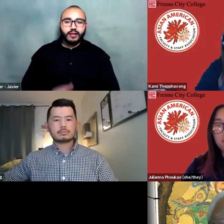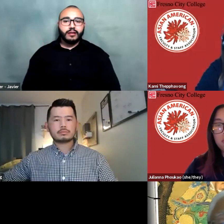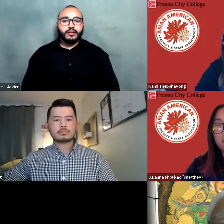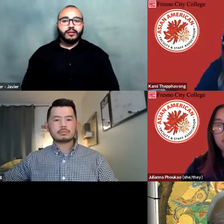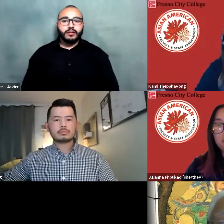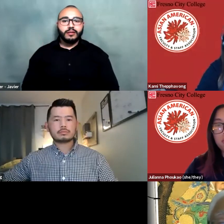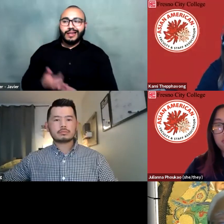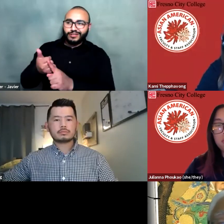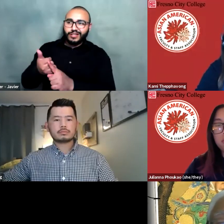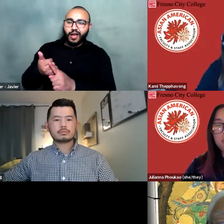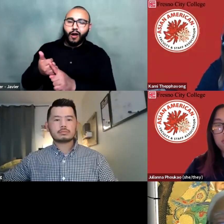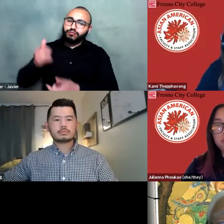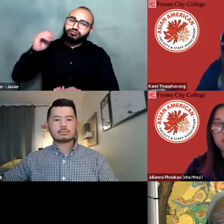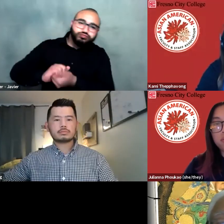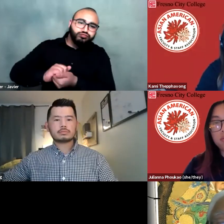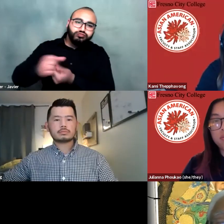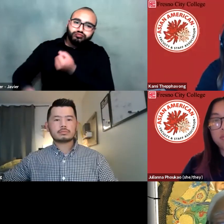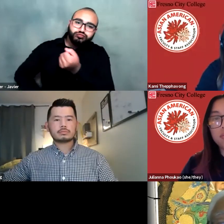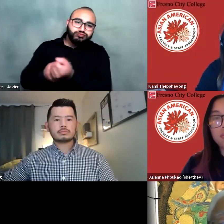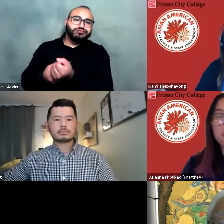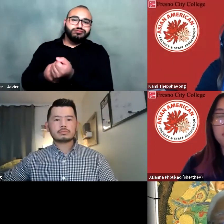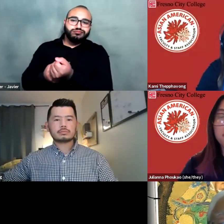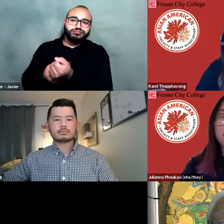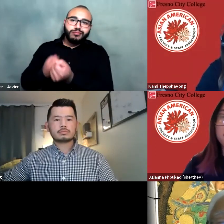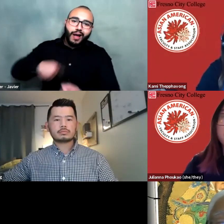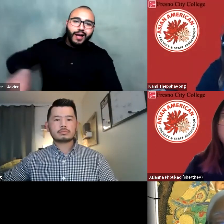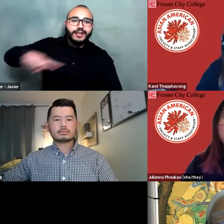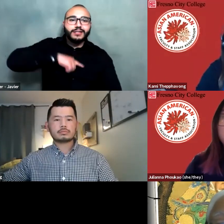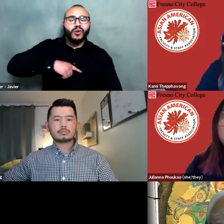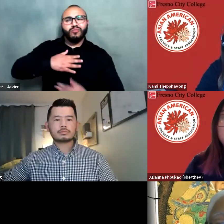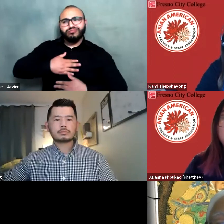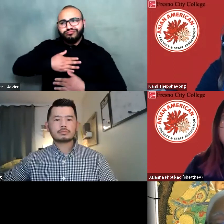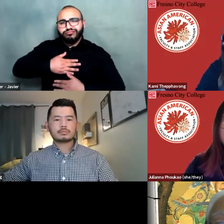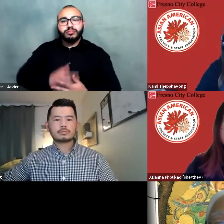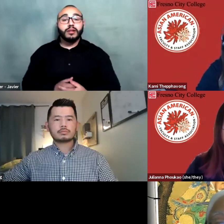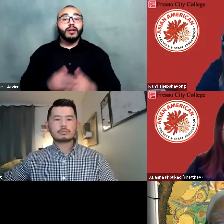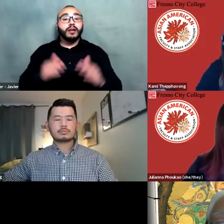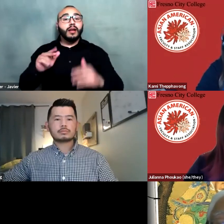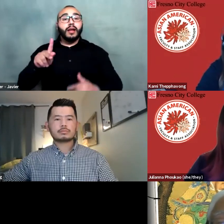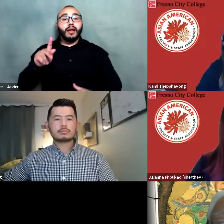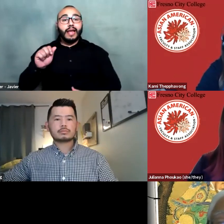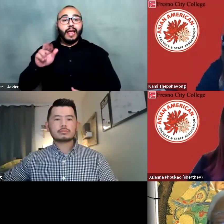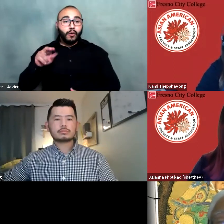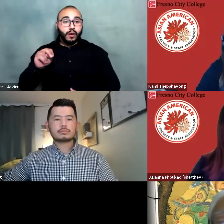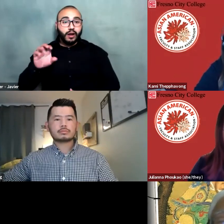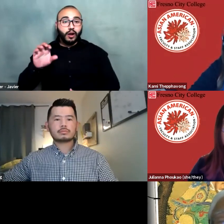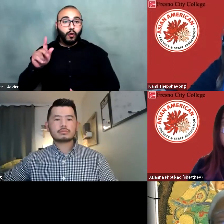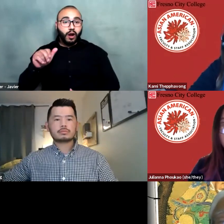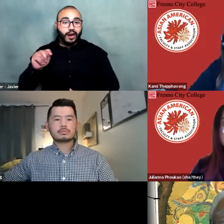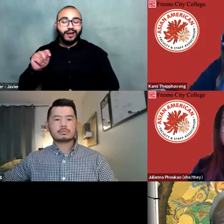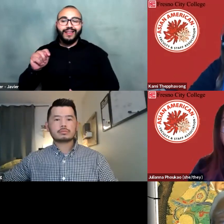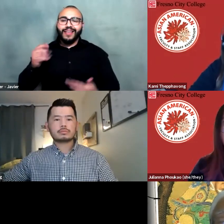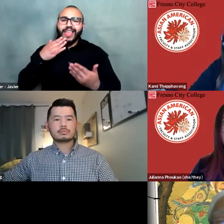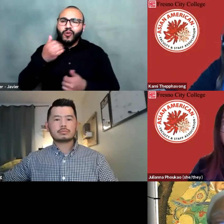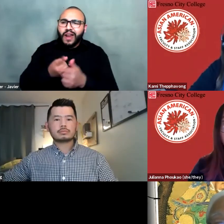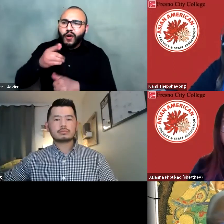He stands with all of us, and we appreciate that. Karen Crockett thanked everyone on the